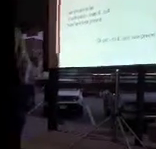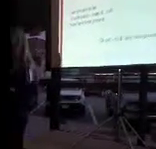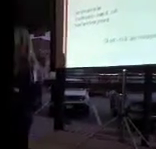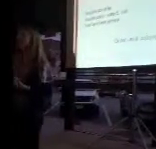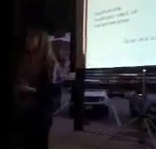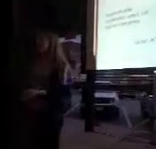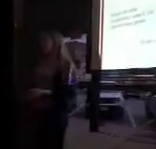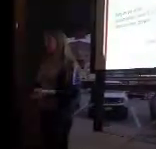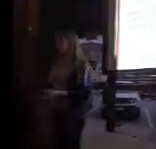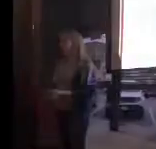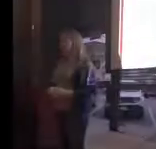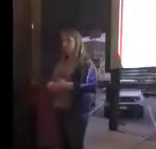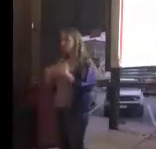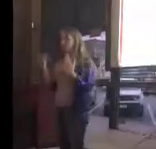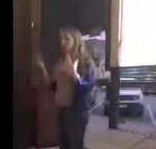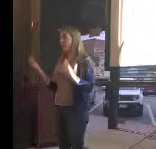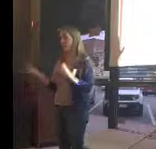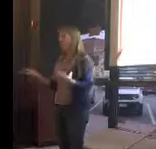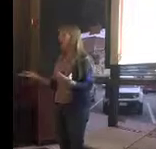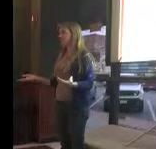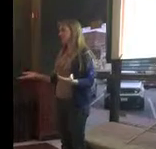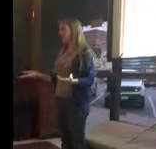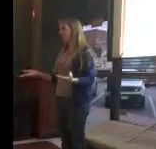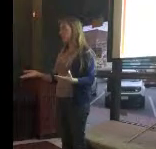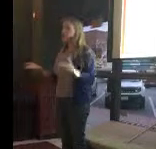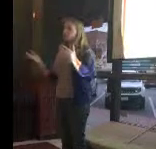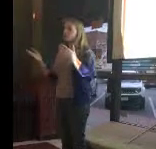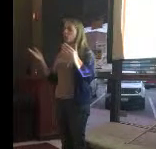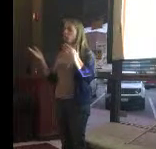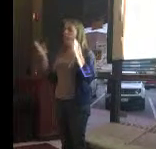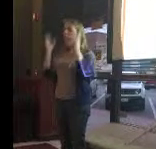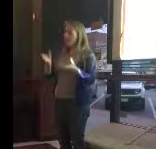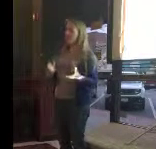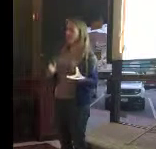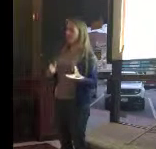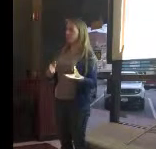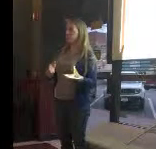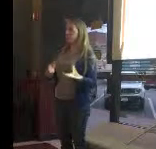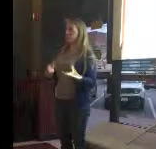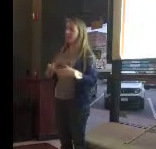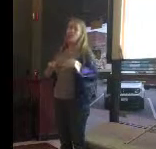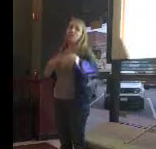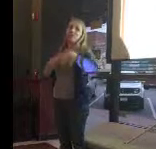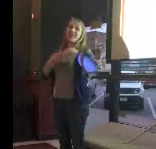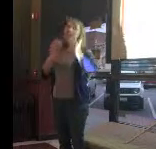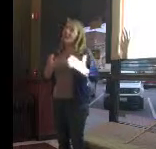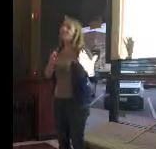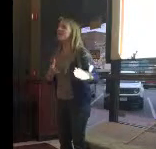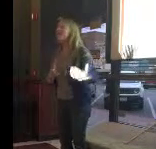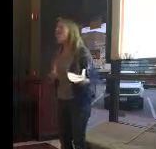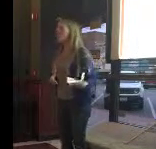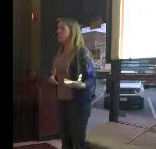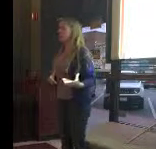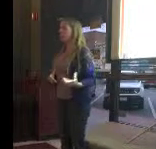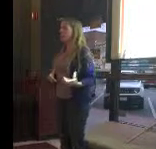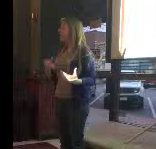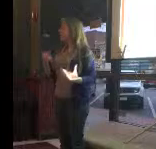take the log of 0. It's just mathematically impossible to do. So they have these zeros in their data set. They have to take the logarithm of them. They